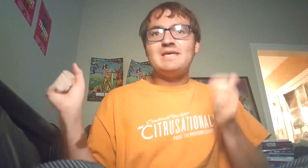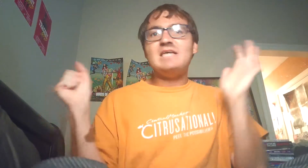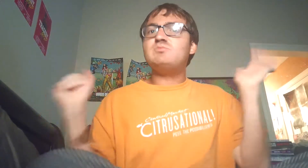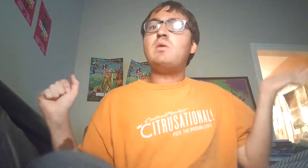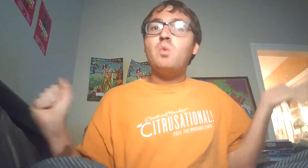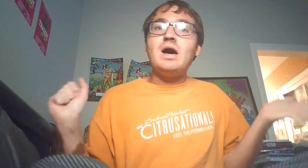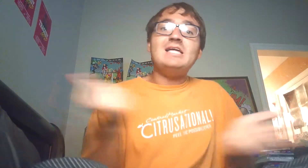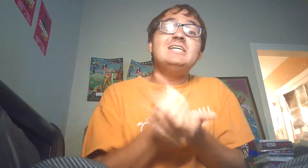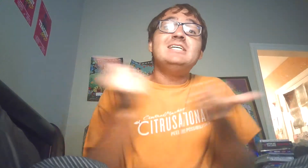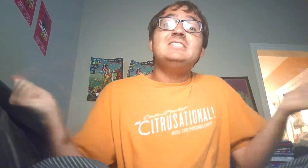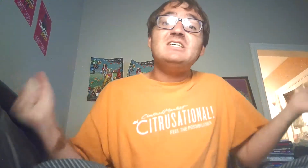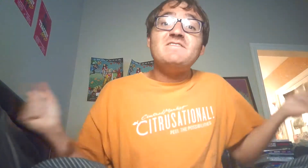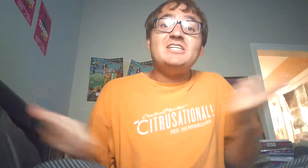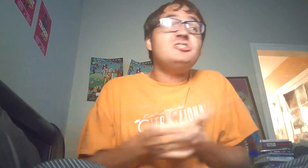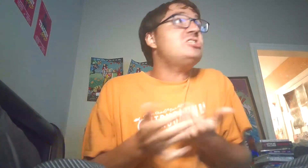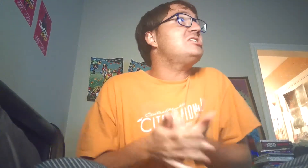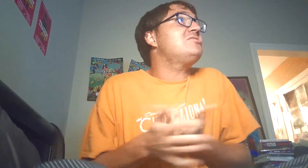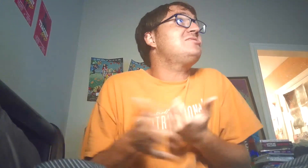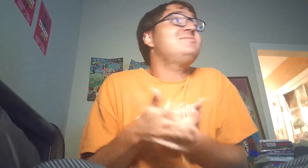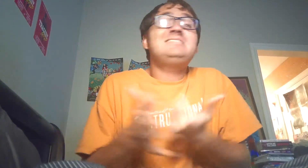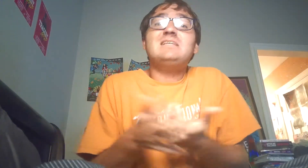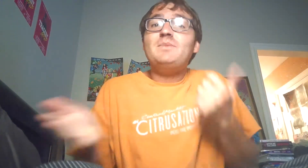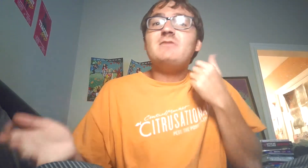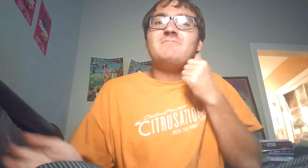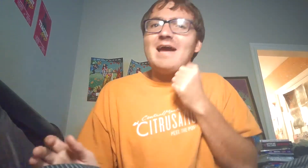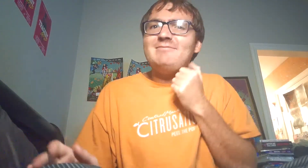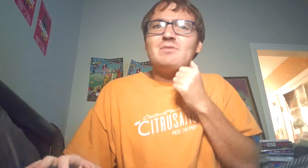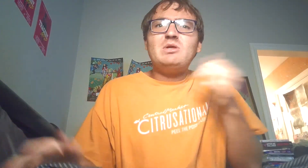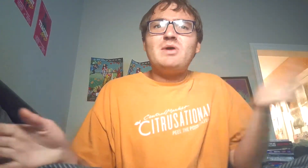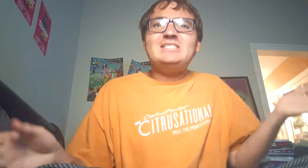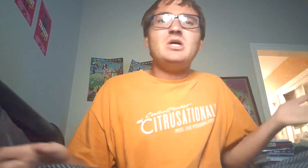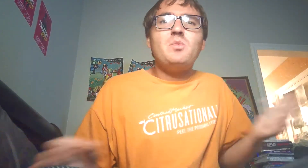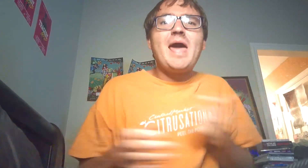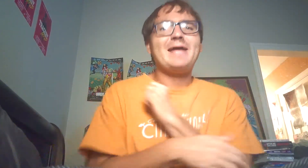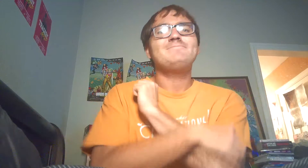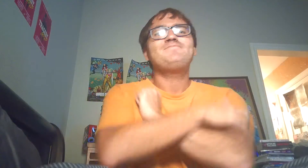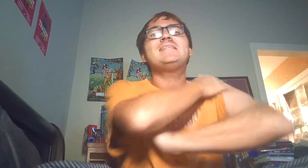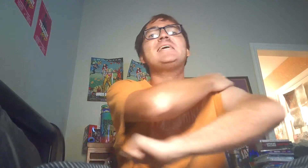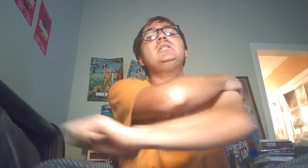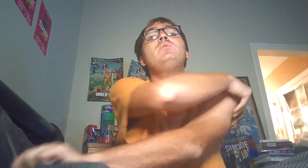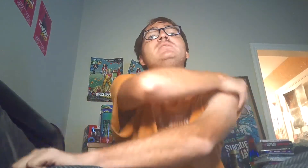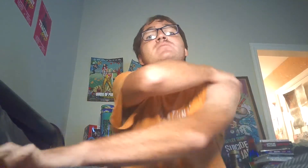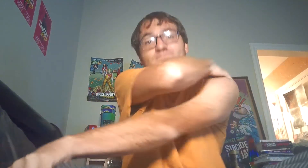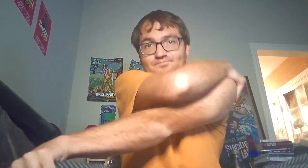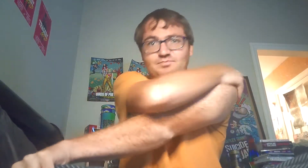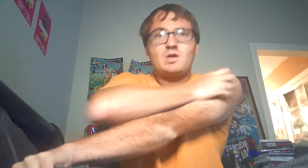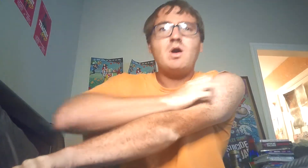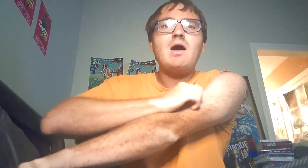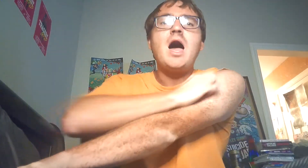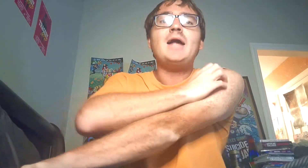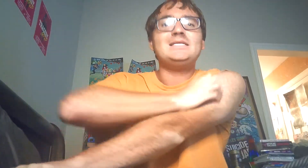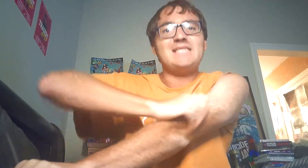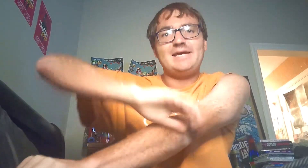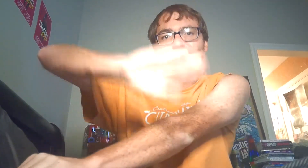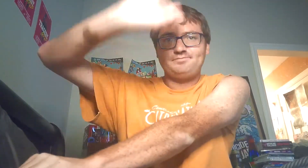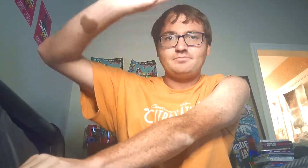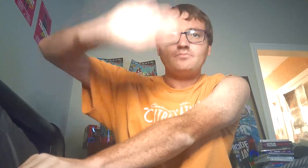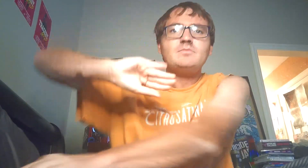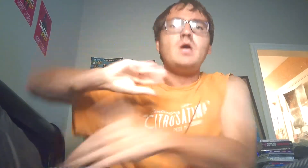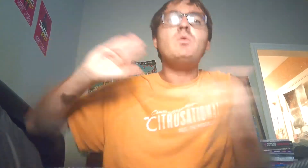we want Chilling Avengers to still be around. Like, we don't want it to go away. Well, you know what's, honestly, what pisses